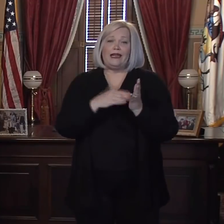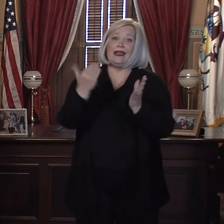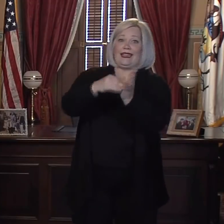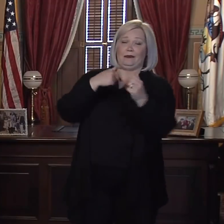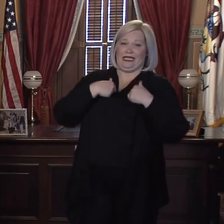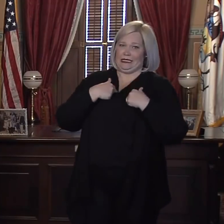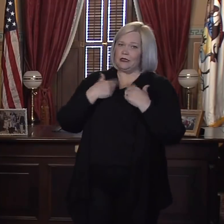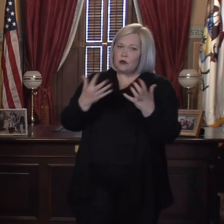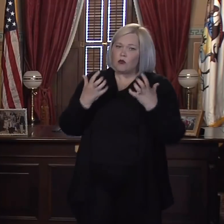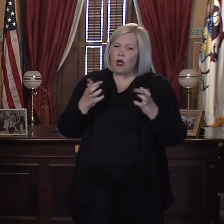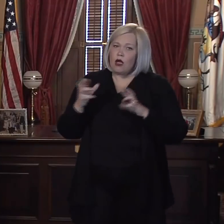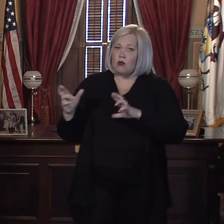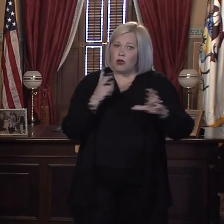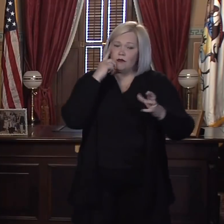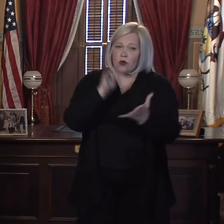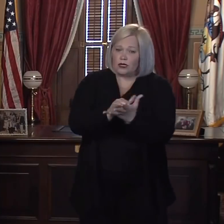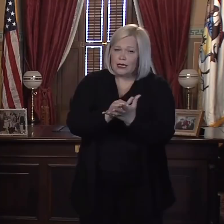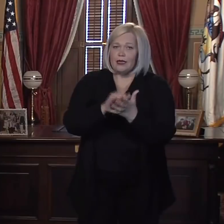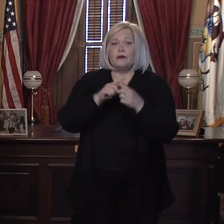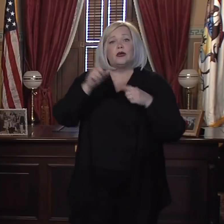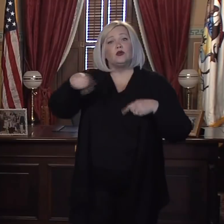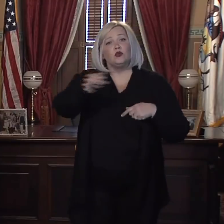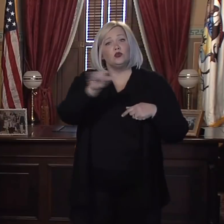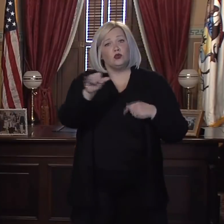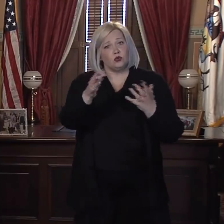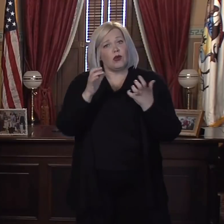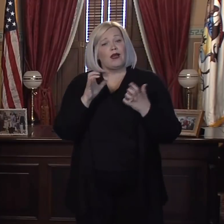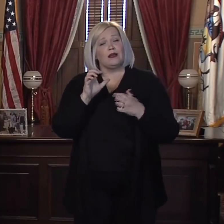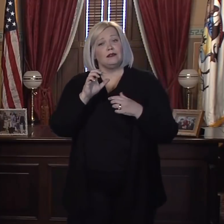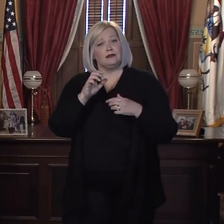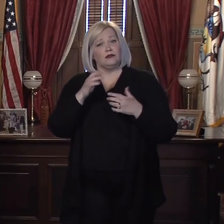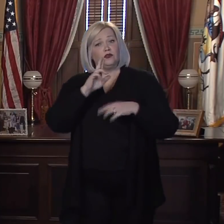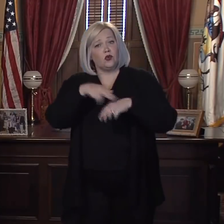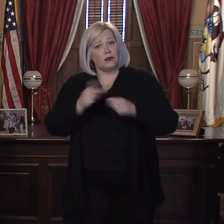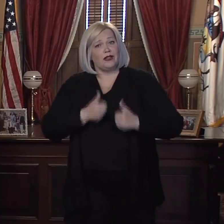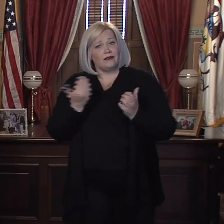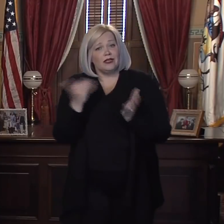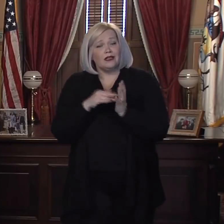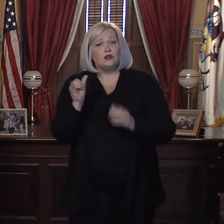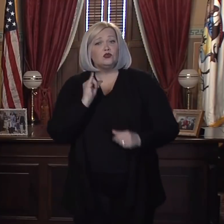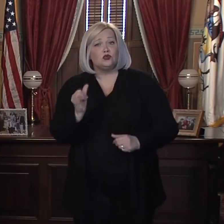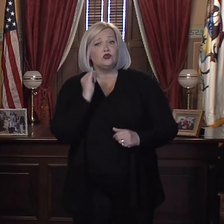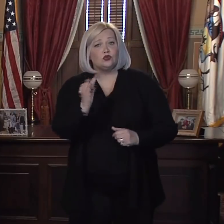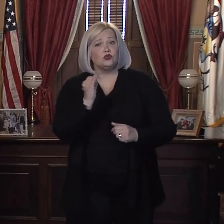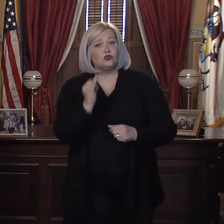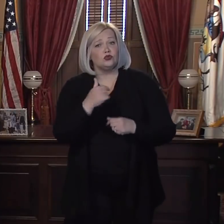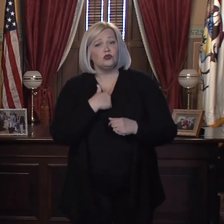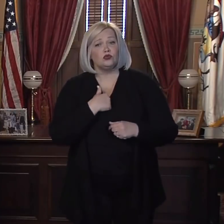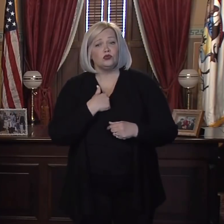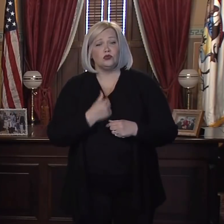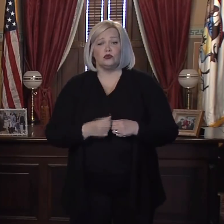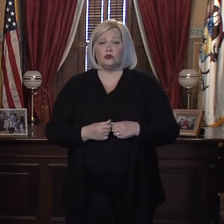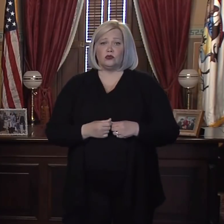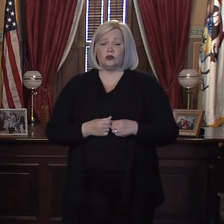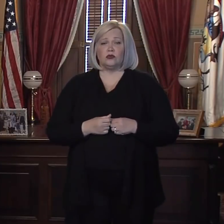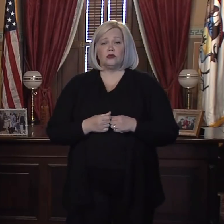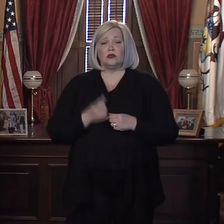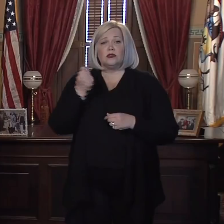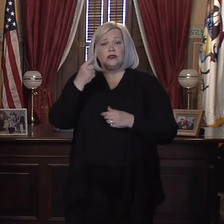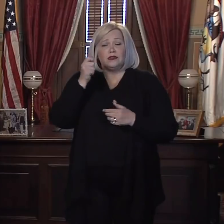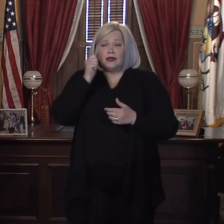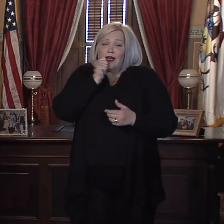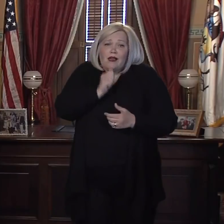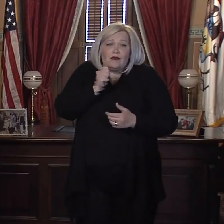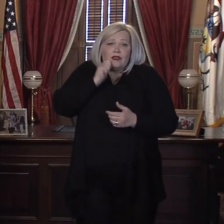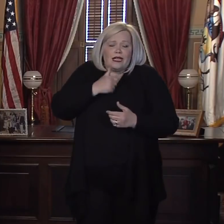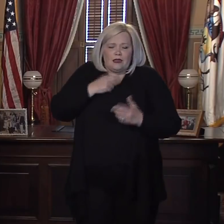that than me, but I know you all are as well. Every day we are we are writing the plan so